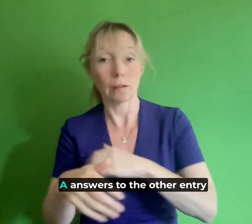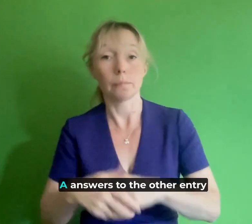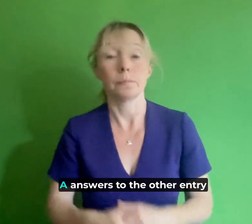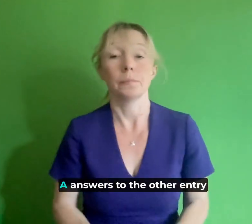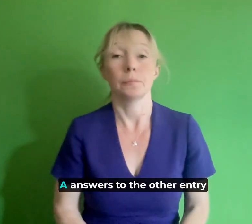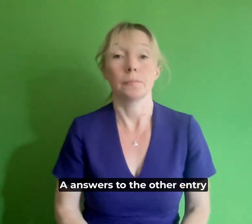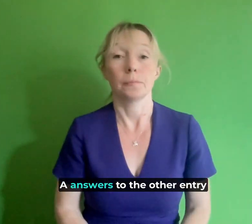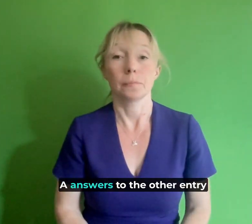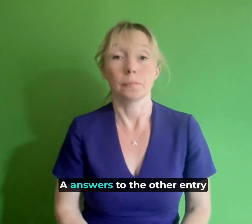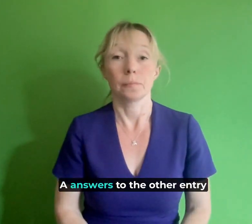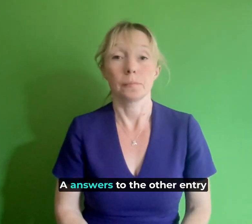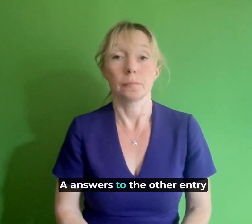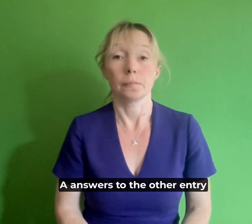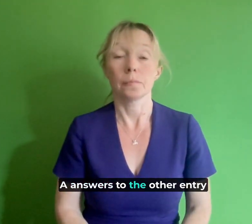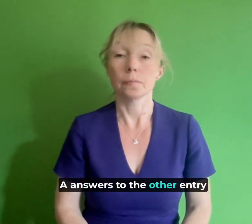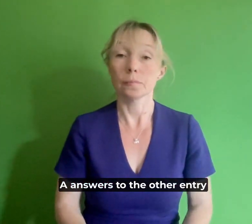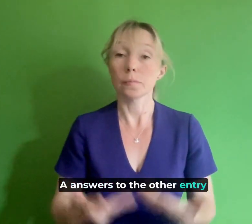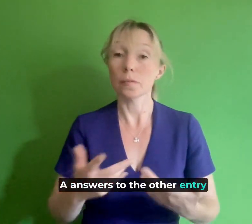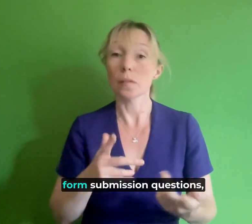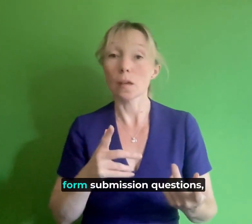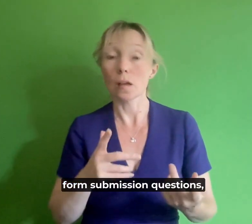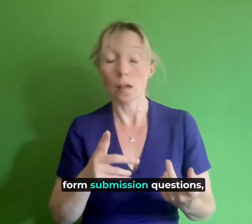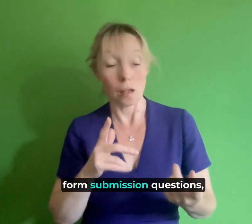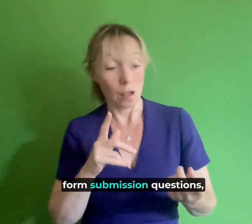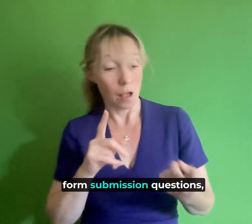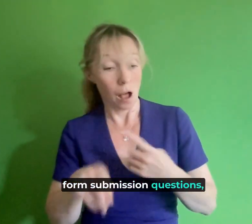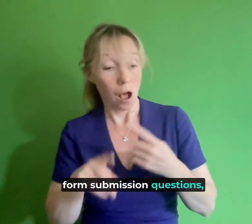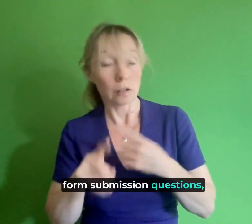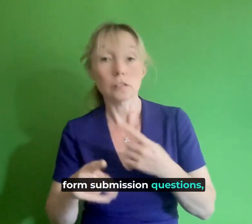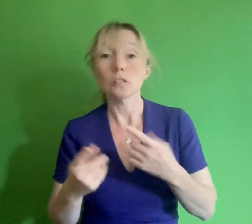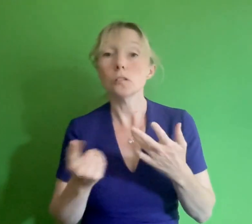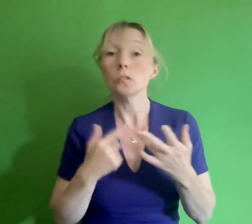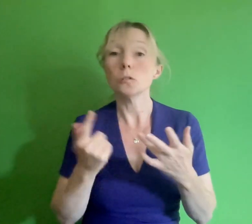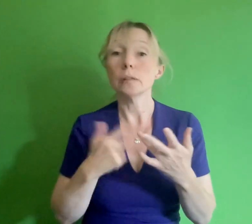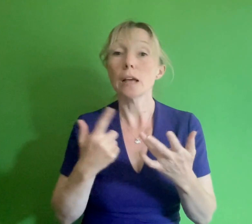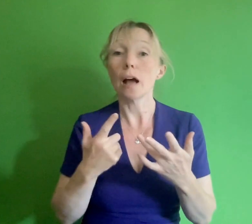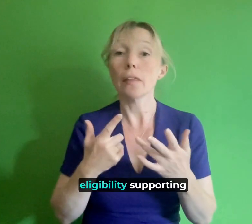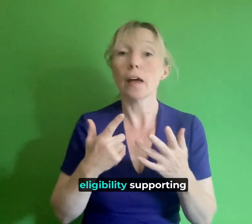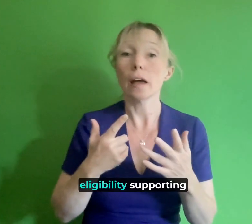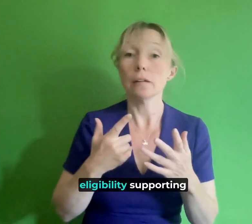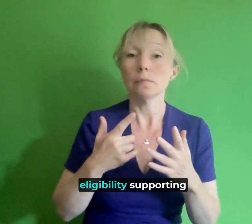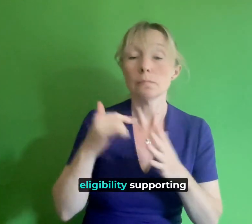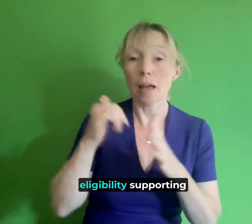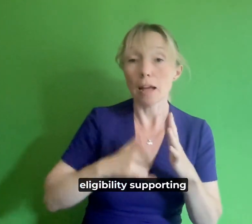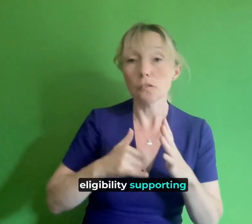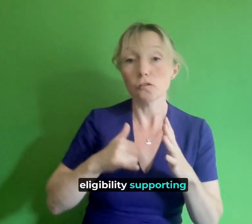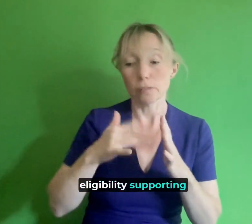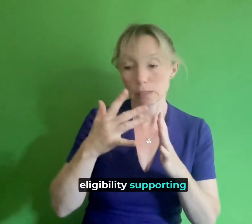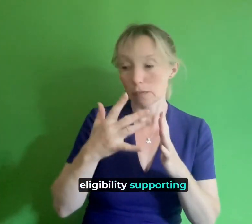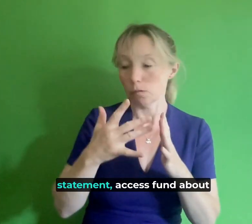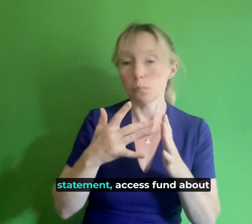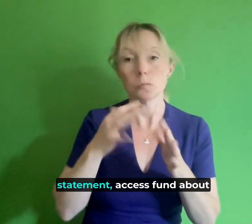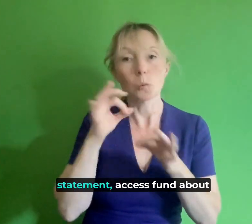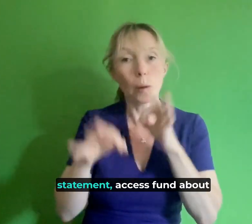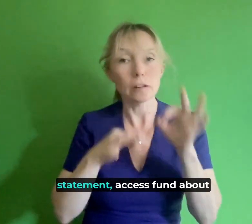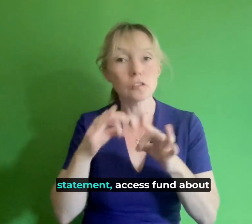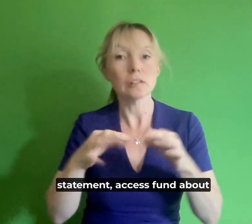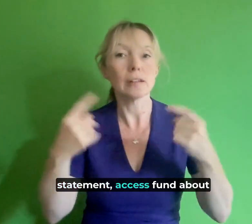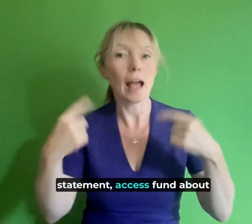A. Answers to the other entry form submission questions, eligibility supporting statement,